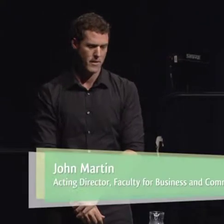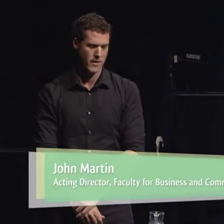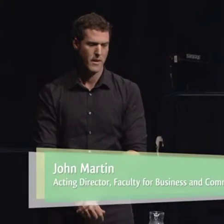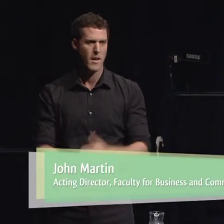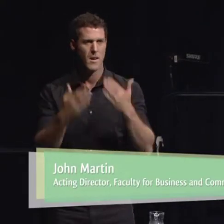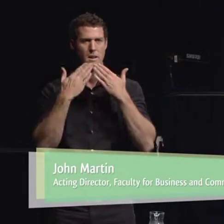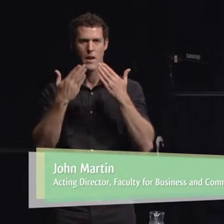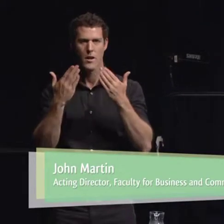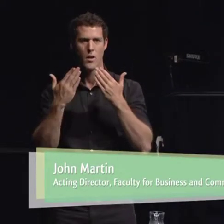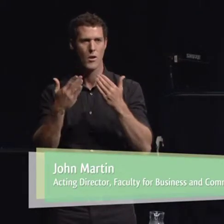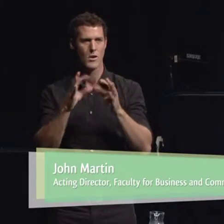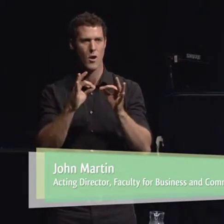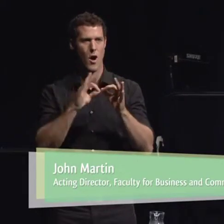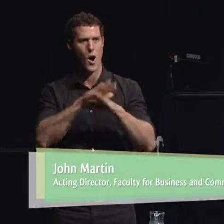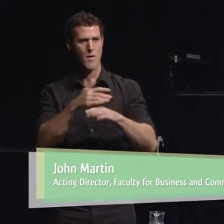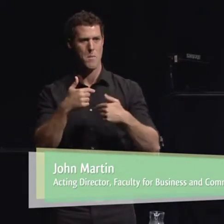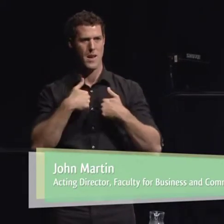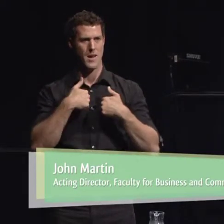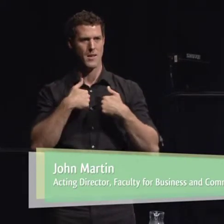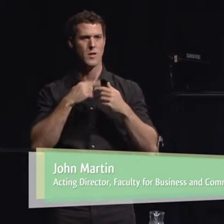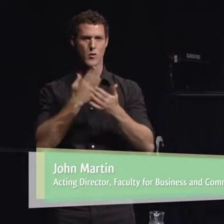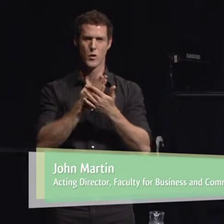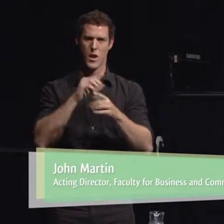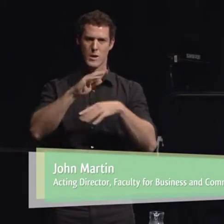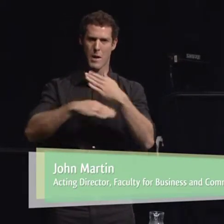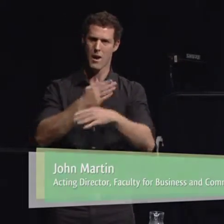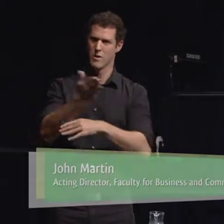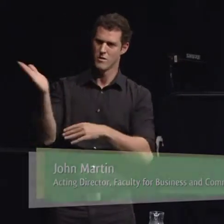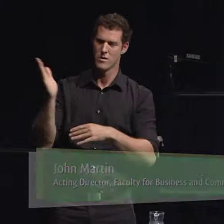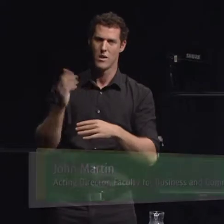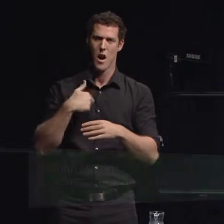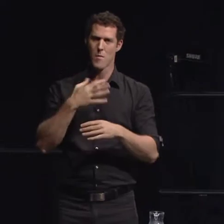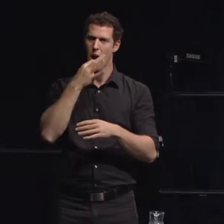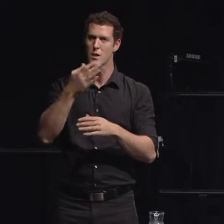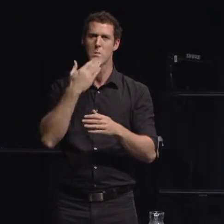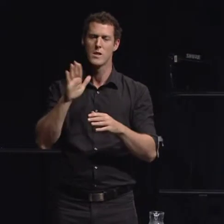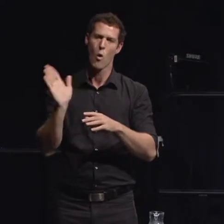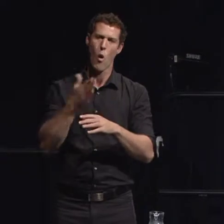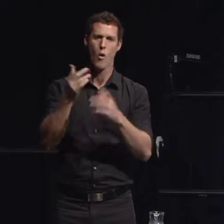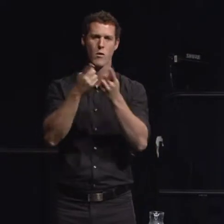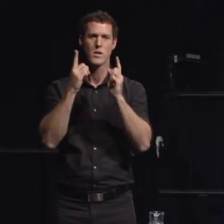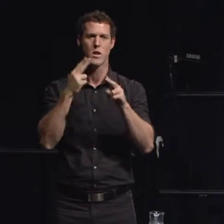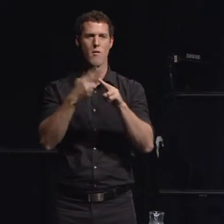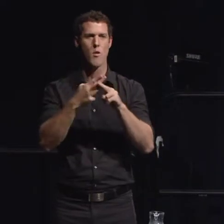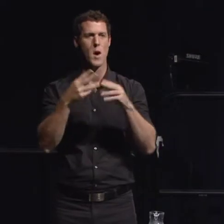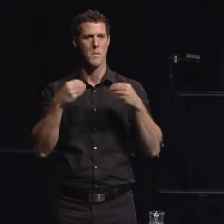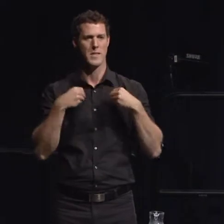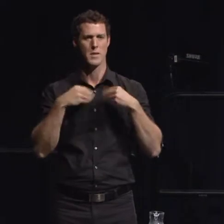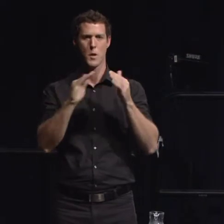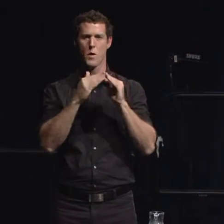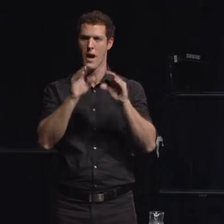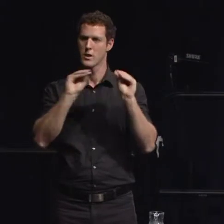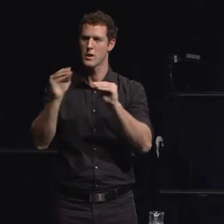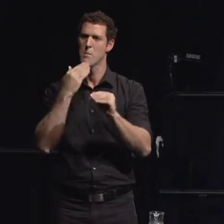Well, thank you, but it's not about me, it's about this next group. So I'm asking, would all the graduates from the Faculty of Business and Community Education please